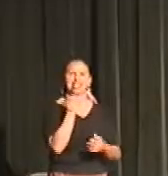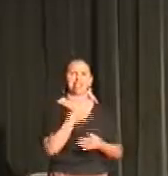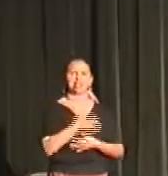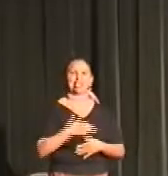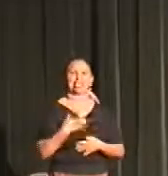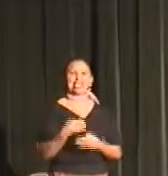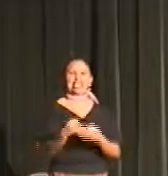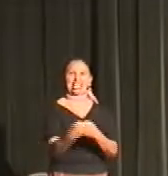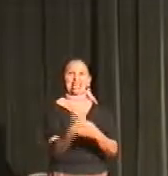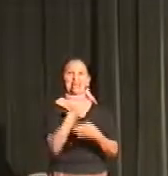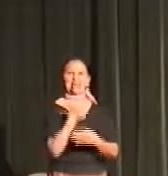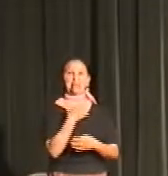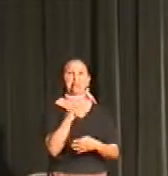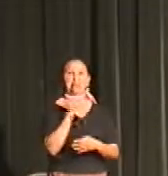checks.